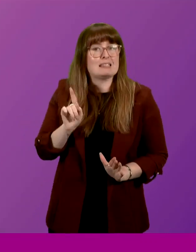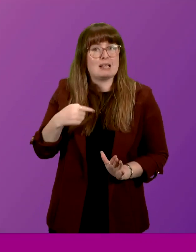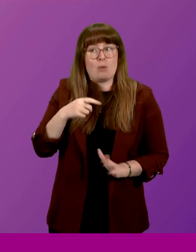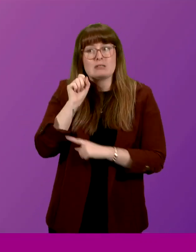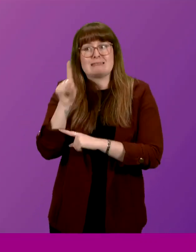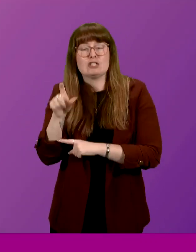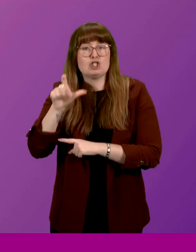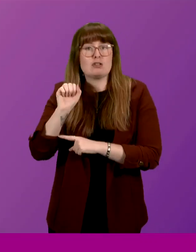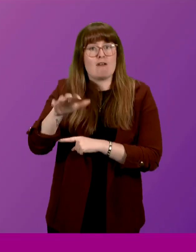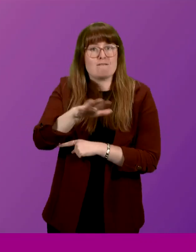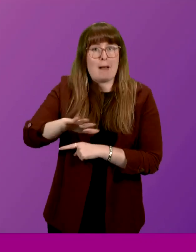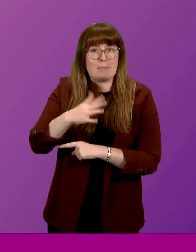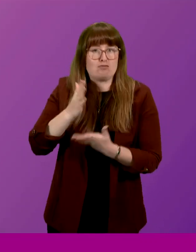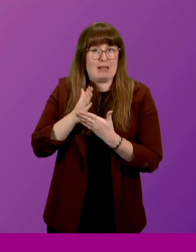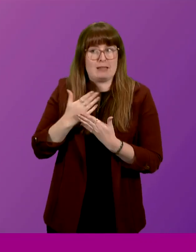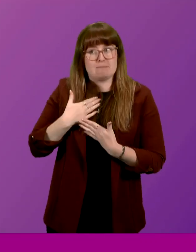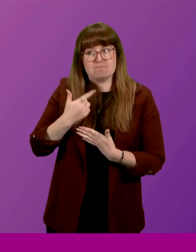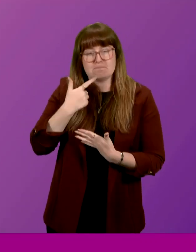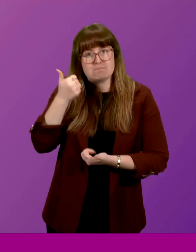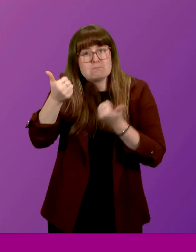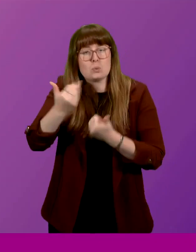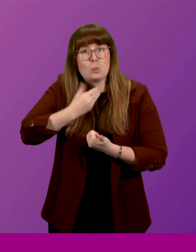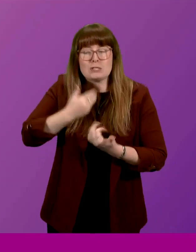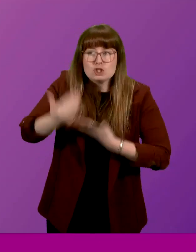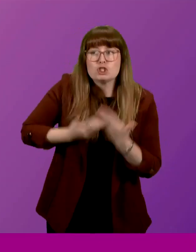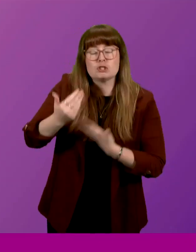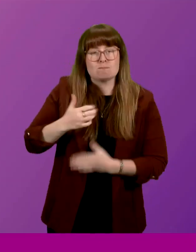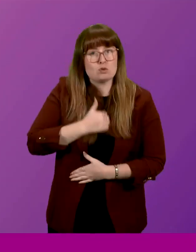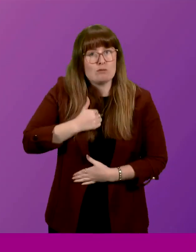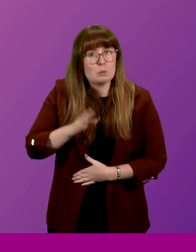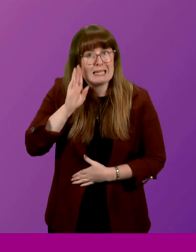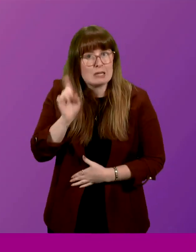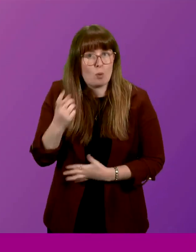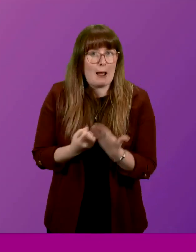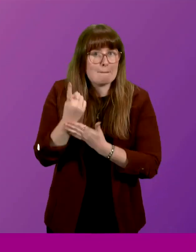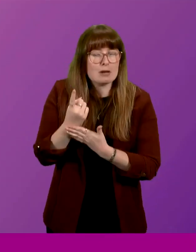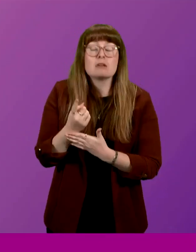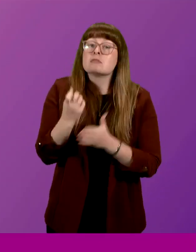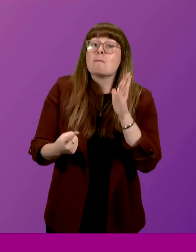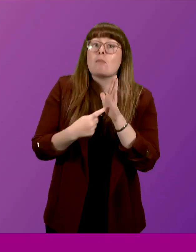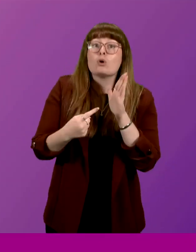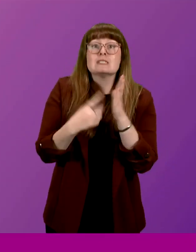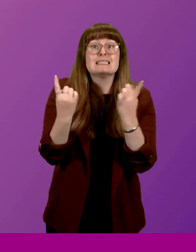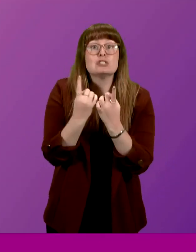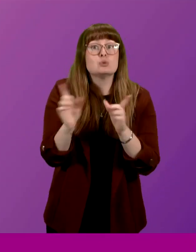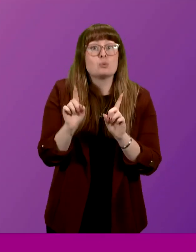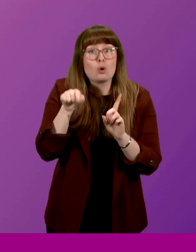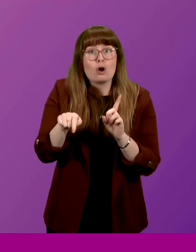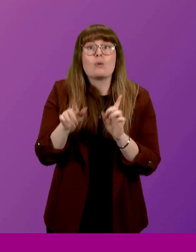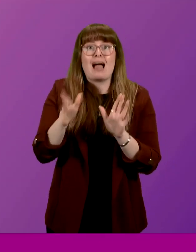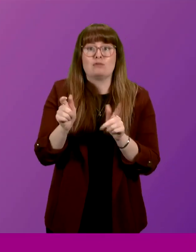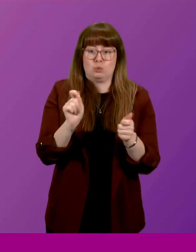Chelsea and her family my very best wishes. One of the important issues here is about the ability to